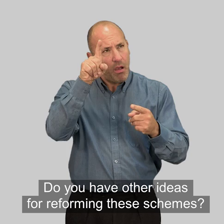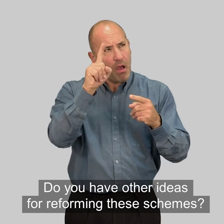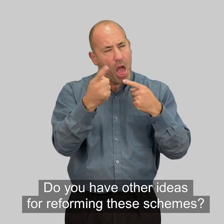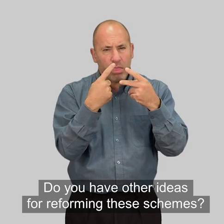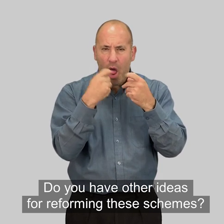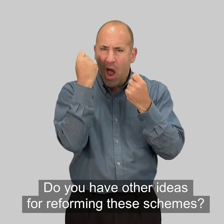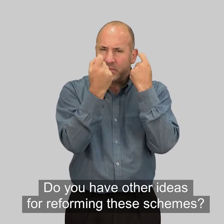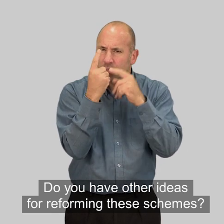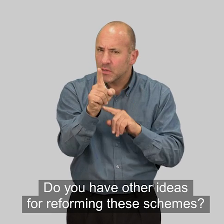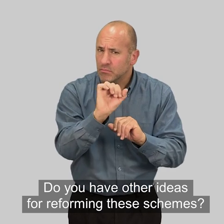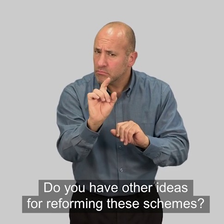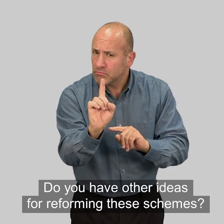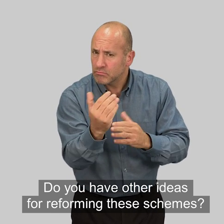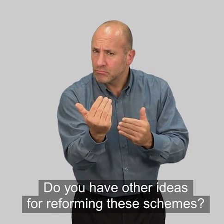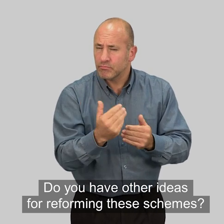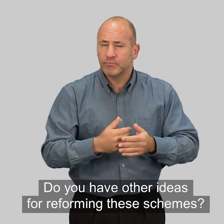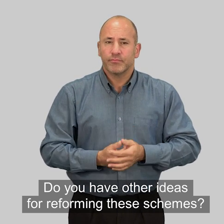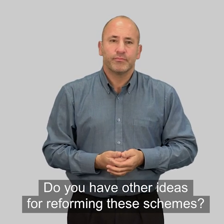Do you have other ideas for reforming these schemes?